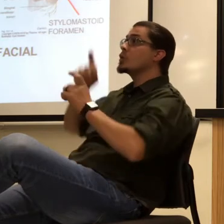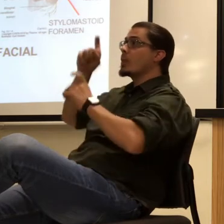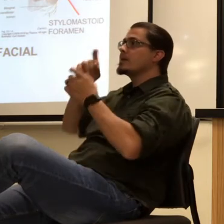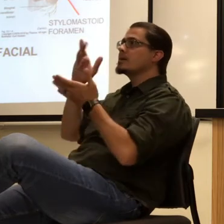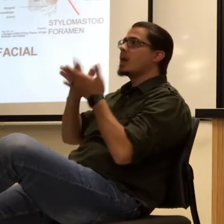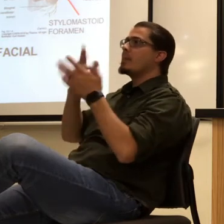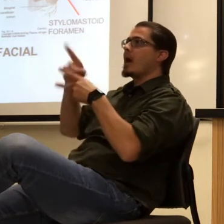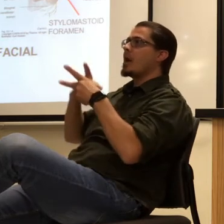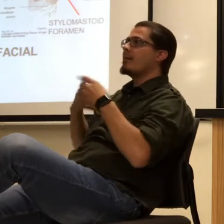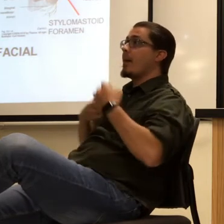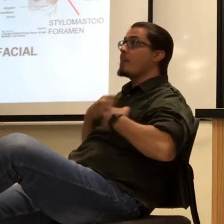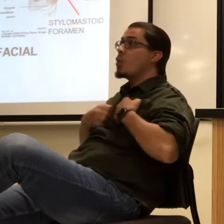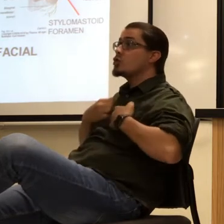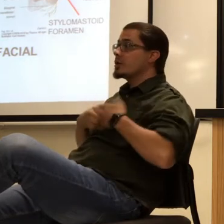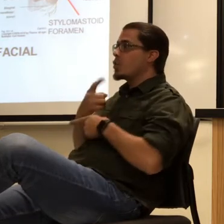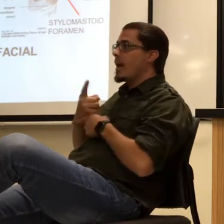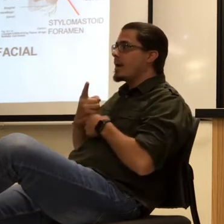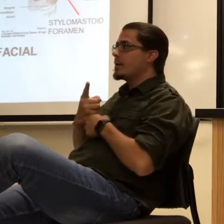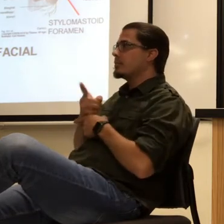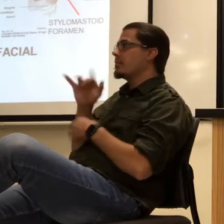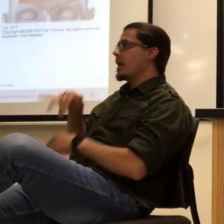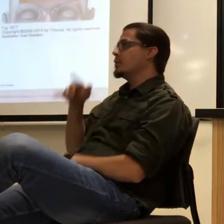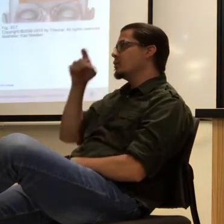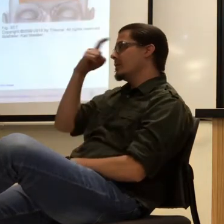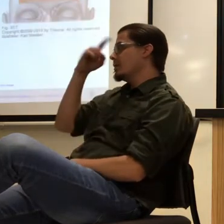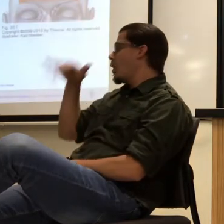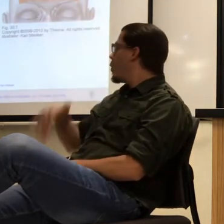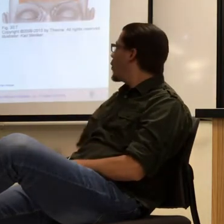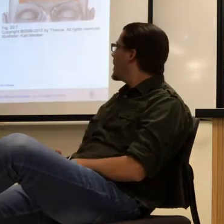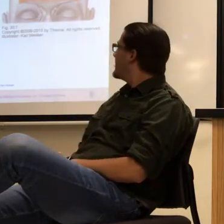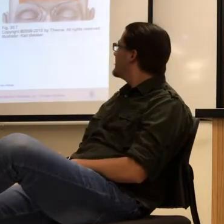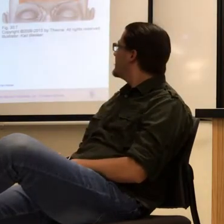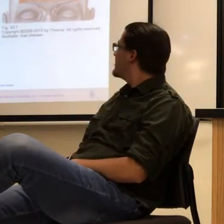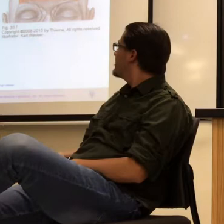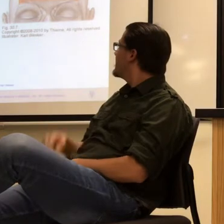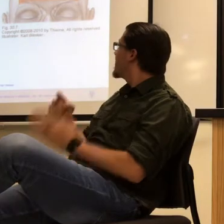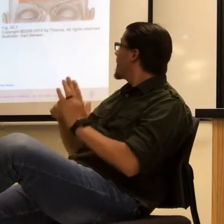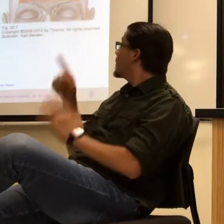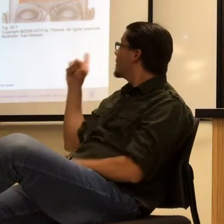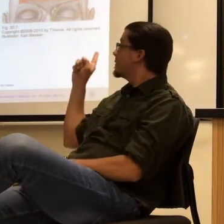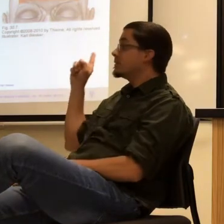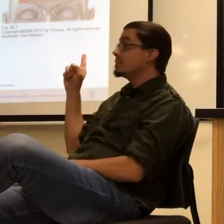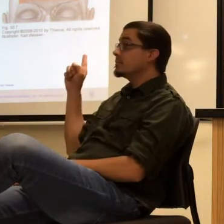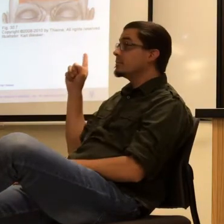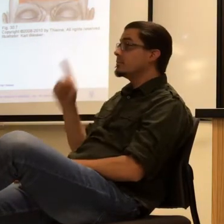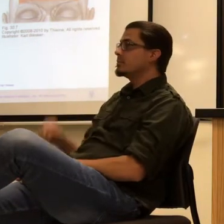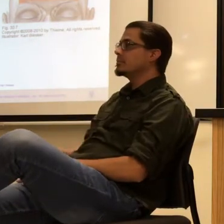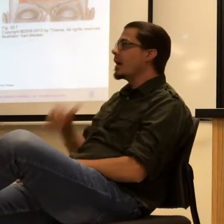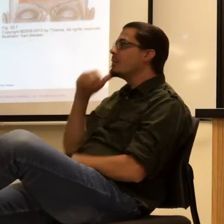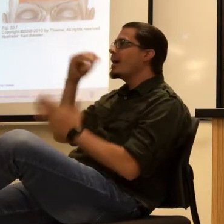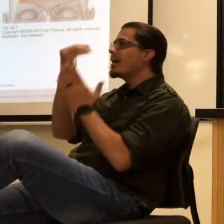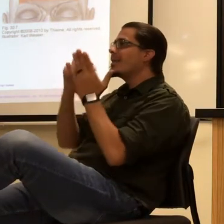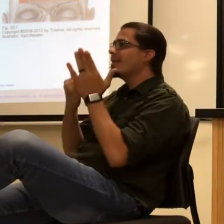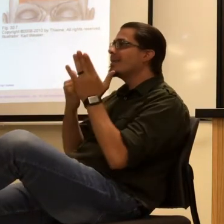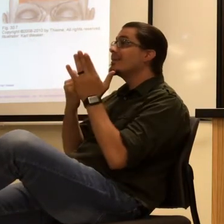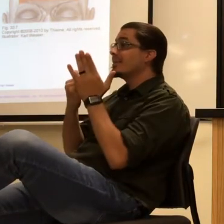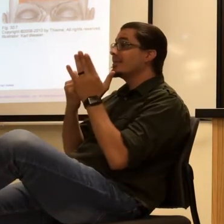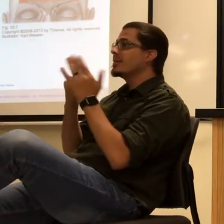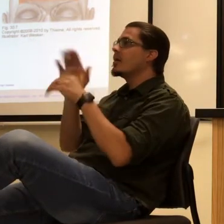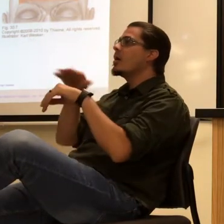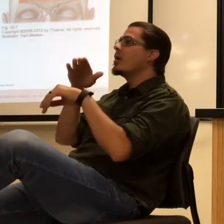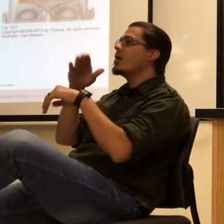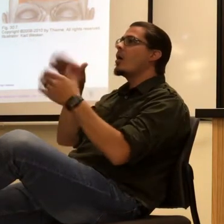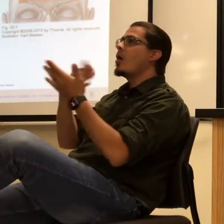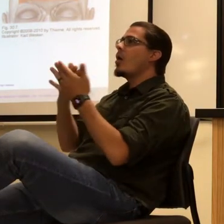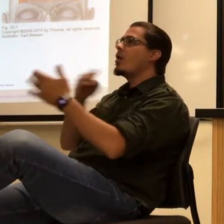kind of emotion. That's what you got to know, basically. So, but for example, I'm not going to list all the muscles on the board. You